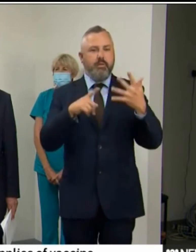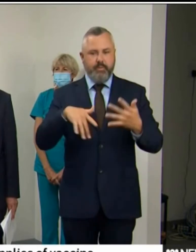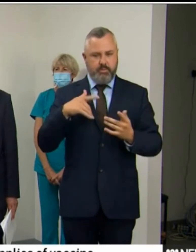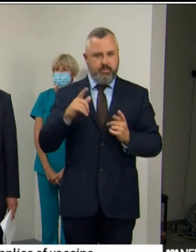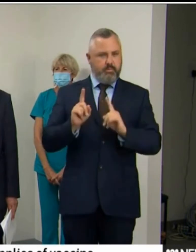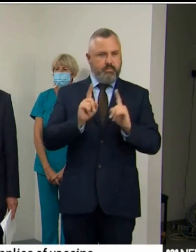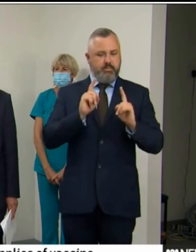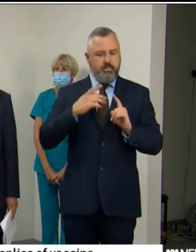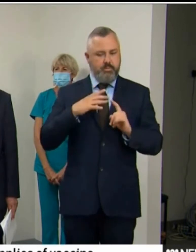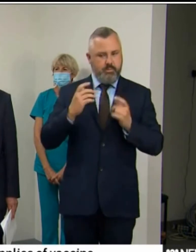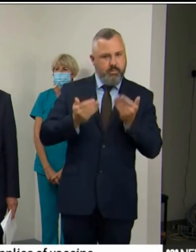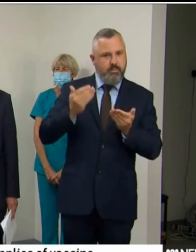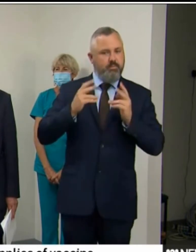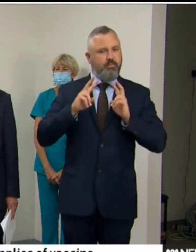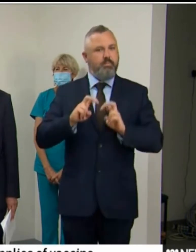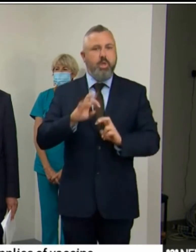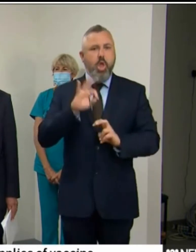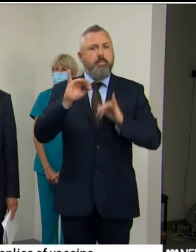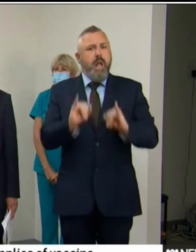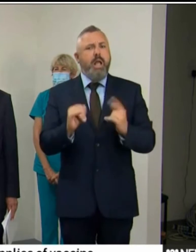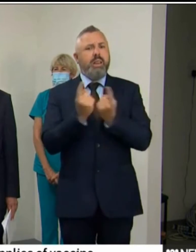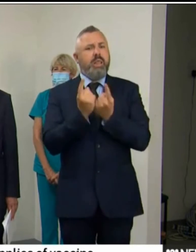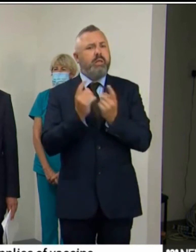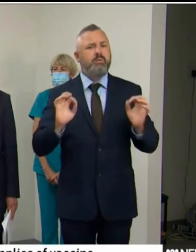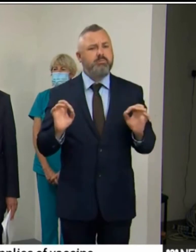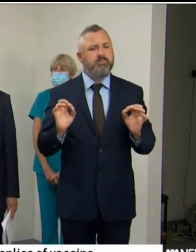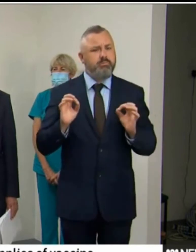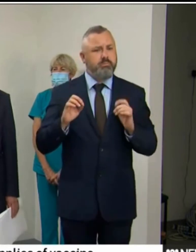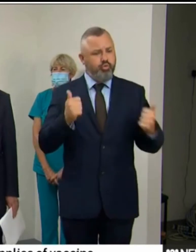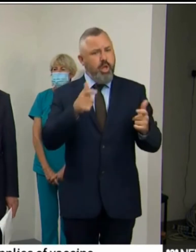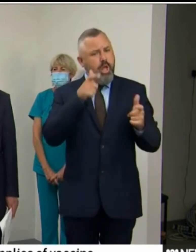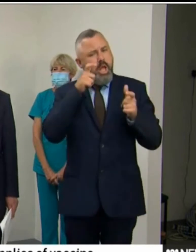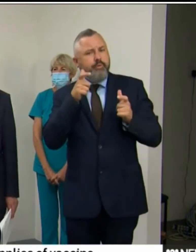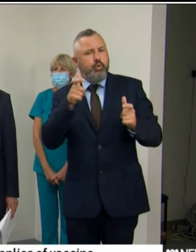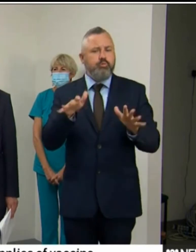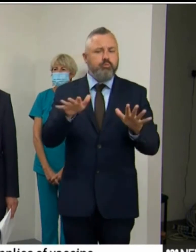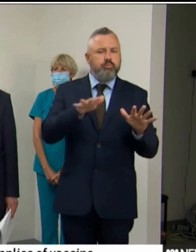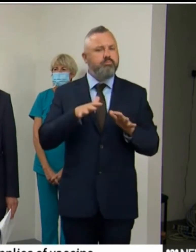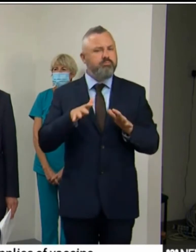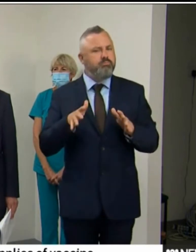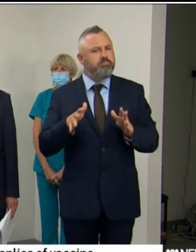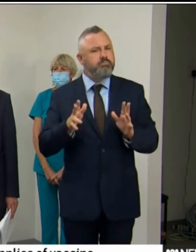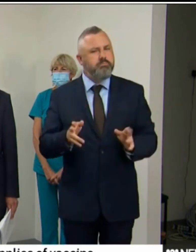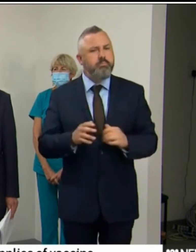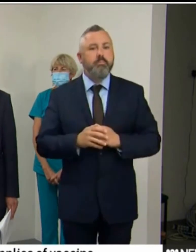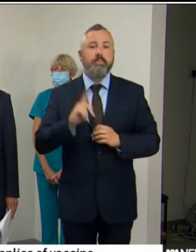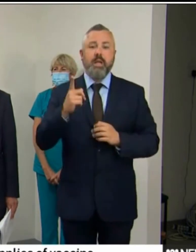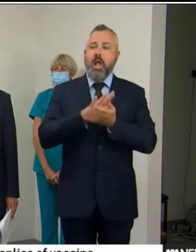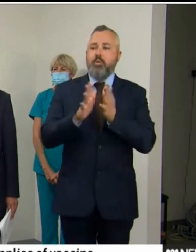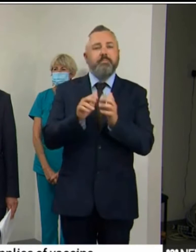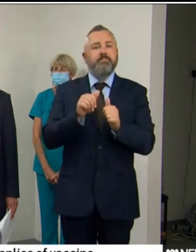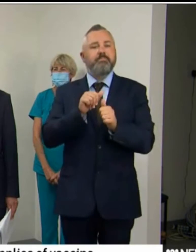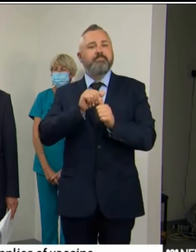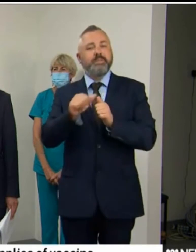bad thing when it comes to your health. But the best way of answering that caution is to make sure you're